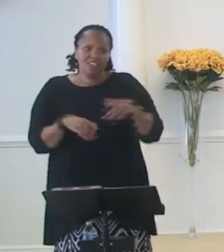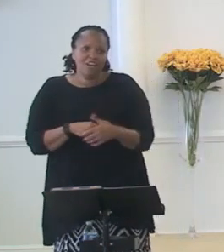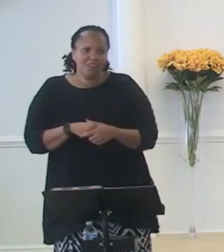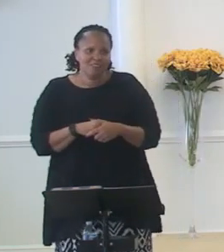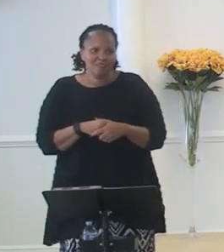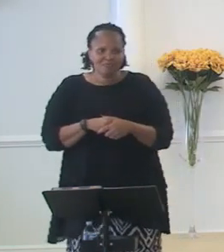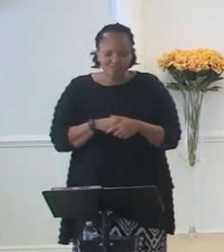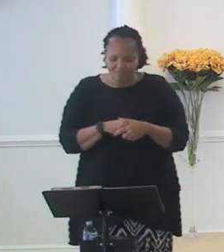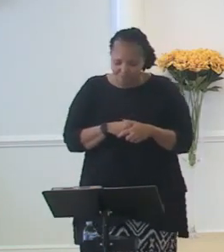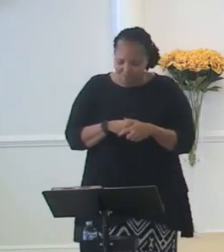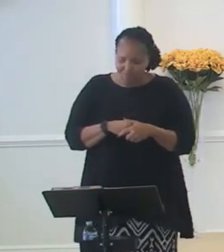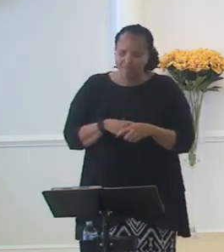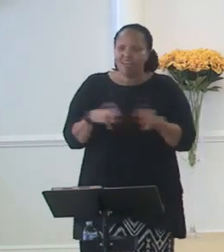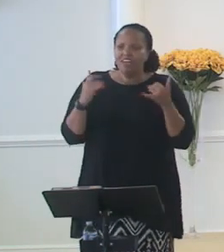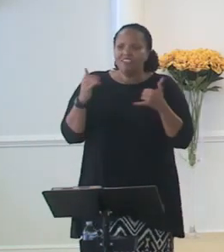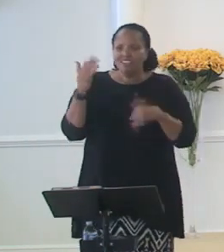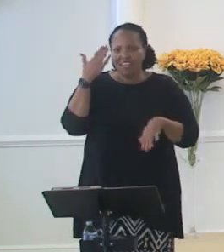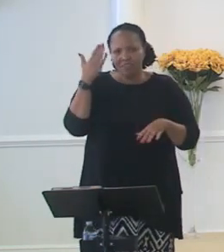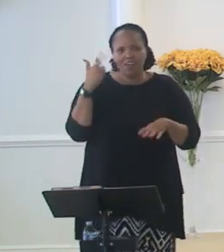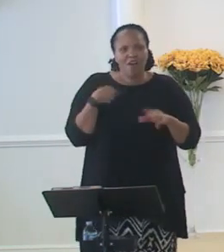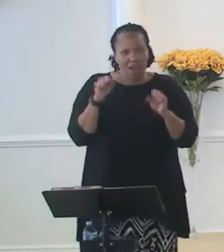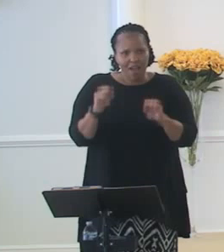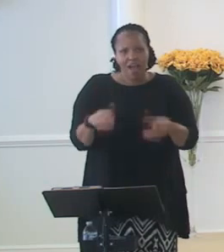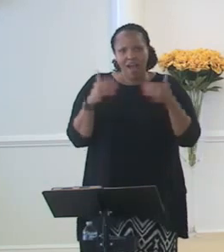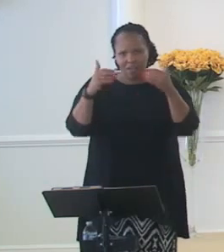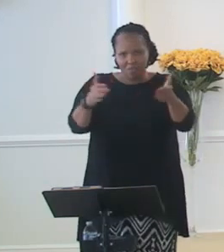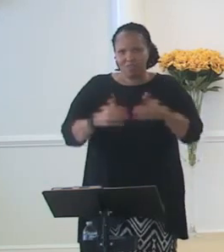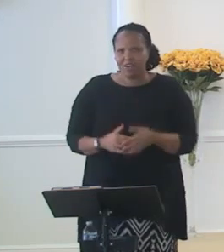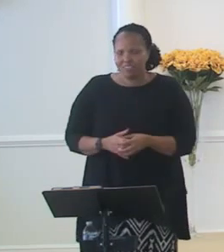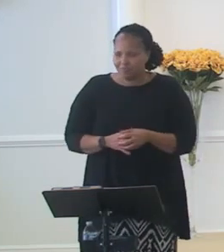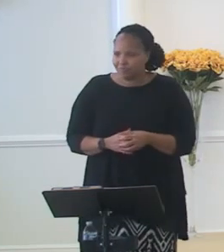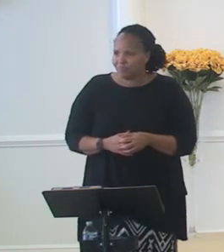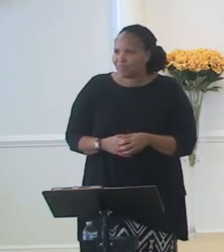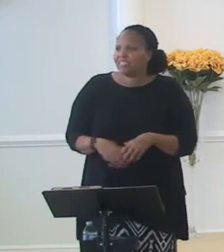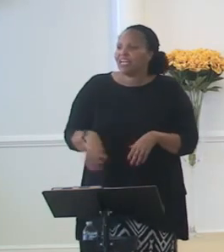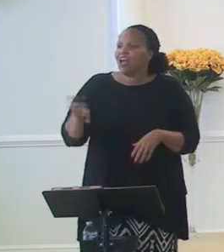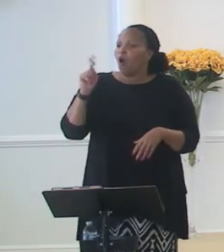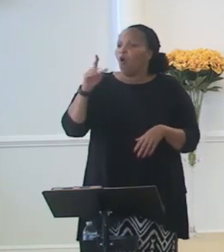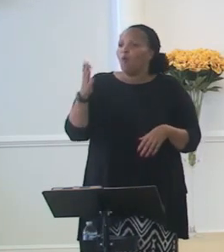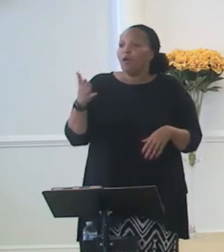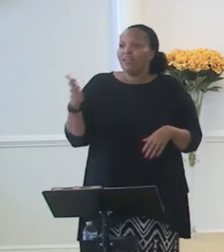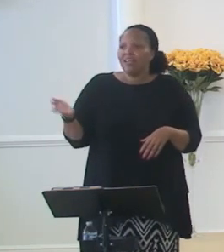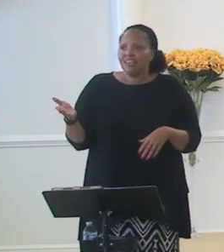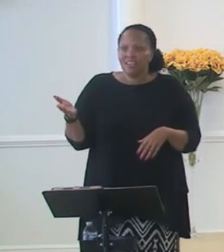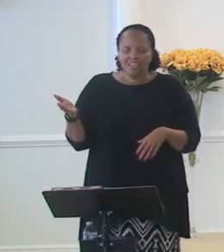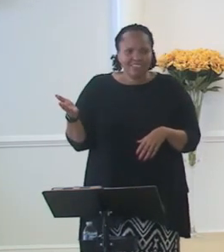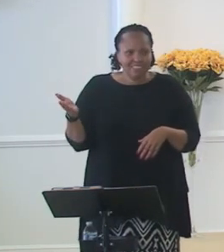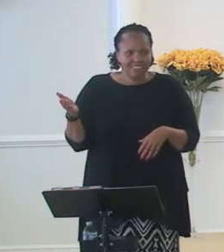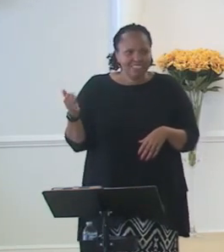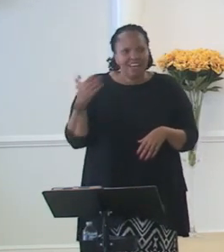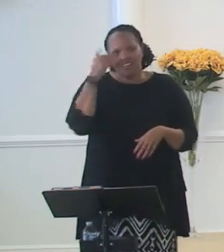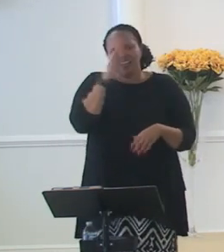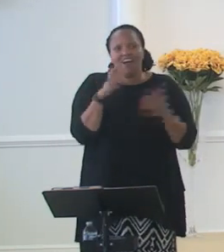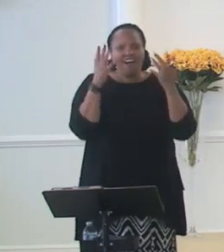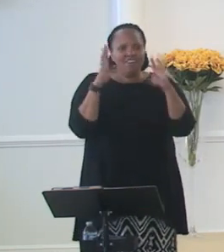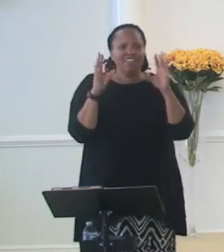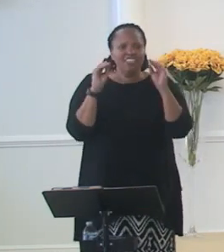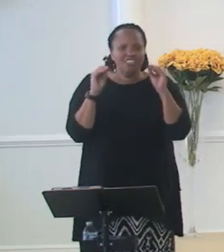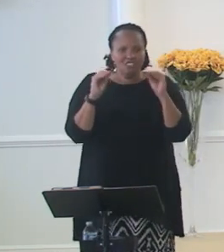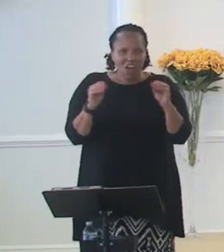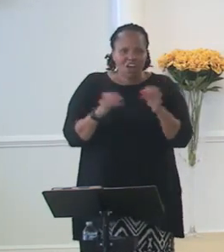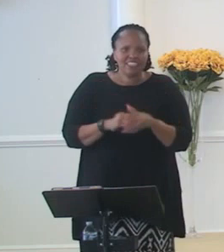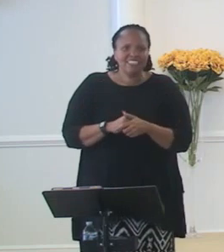we are familiar with each other, I can move on. One of the things that God taught